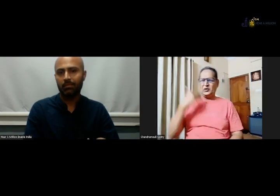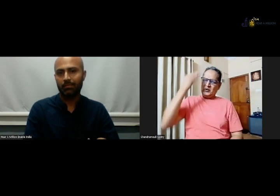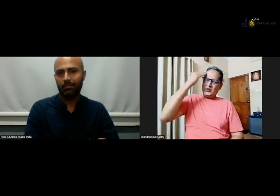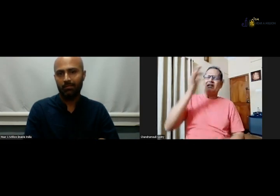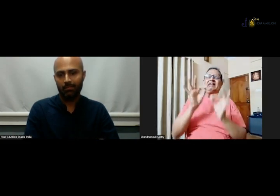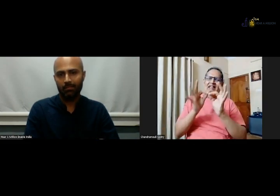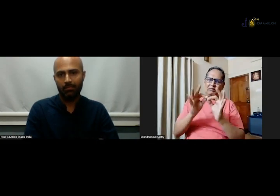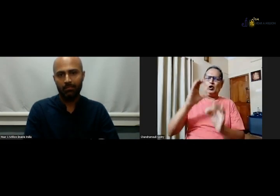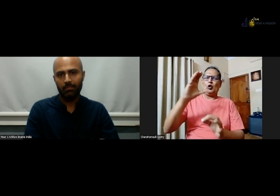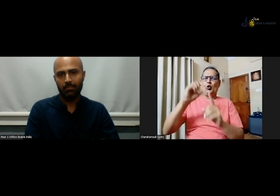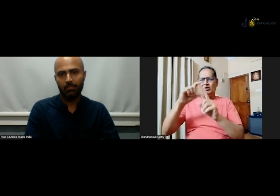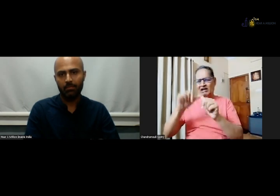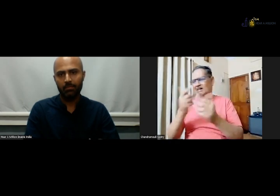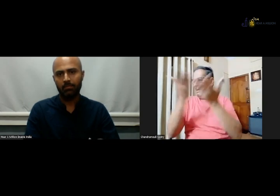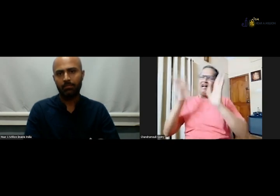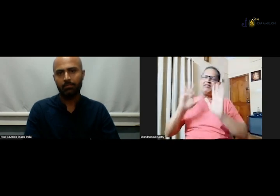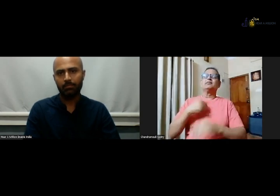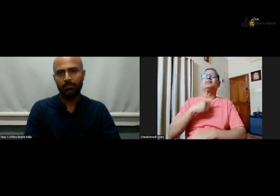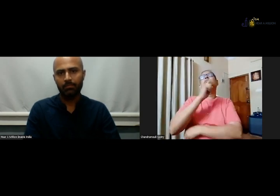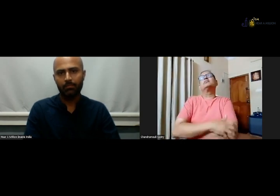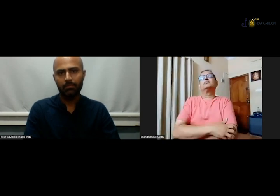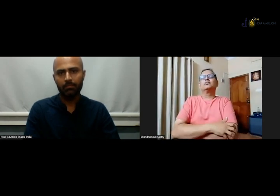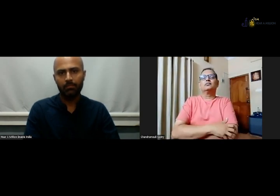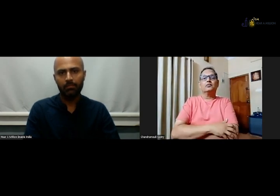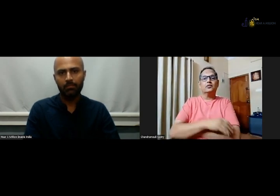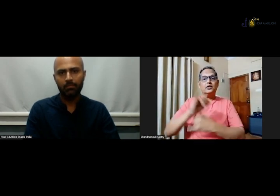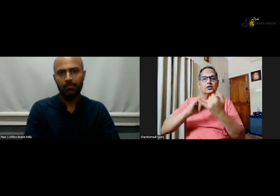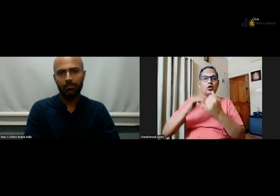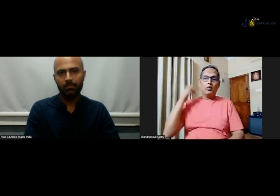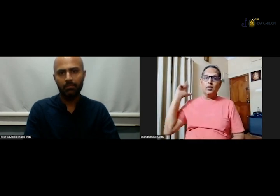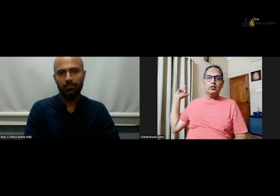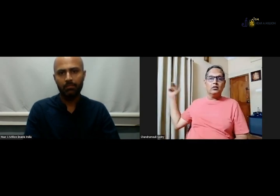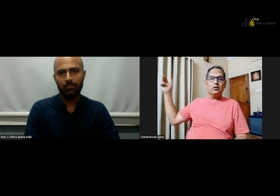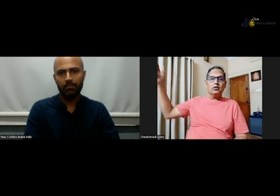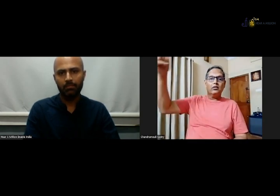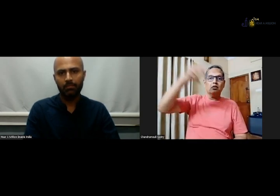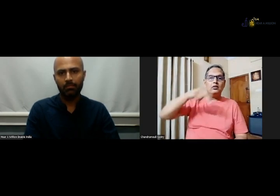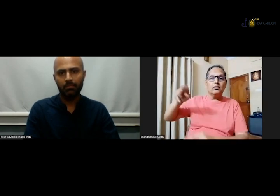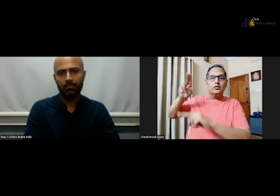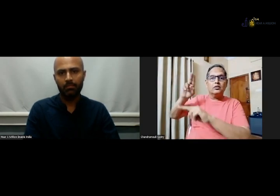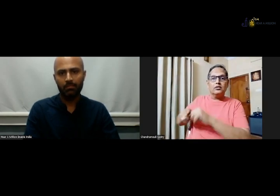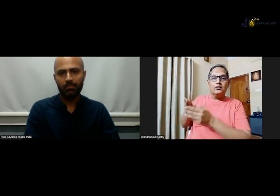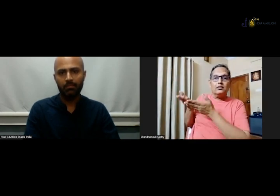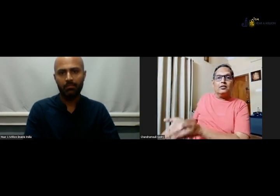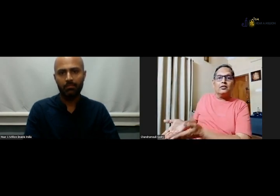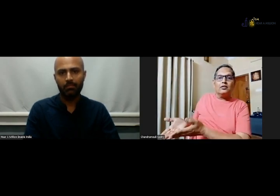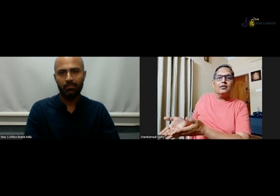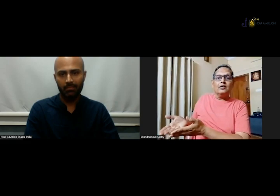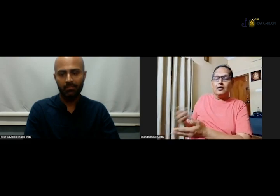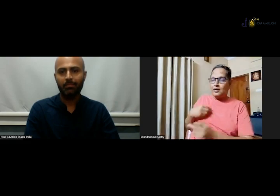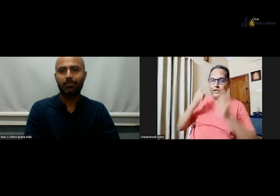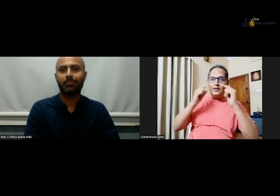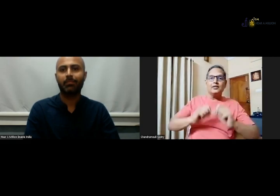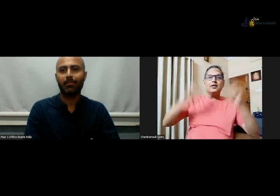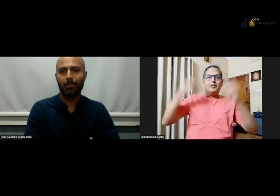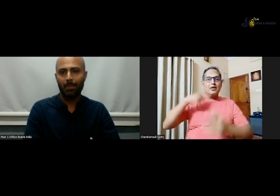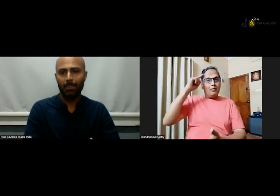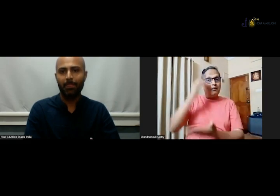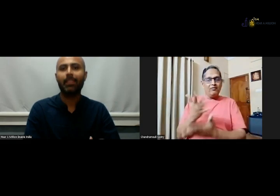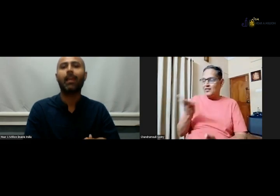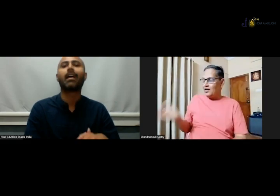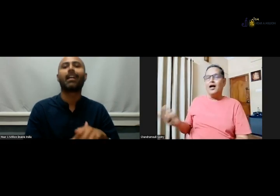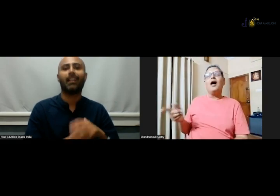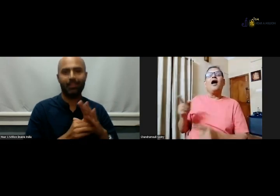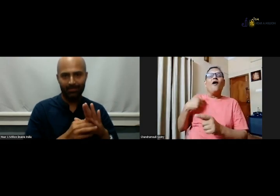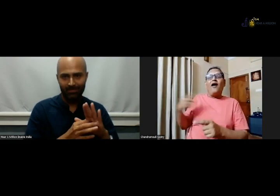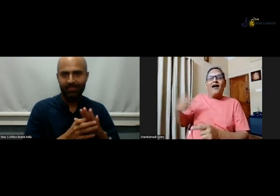are. And they were signing. There were so many CODA interpreters too. then Sudamani came here and she sat